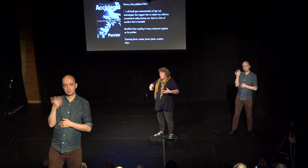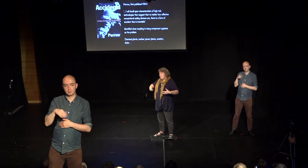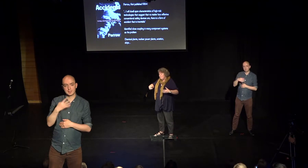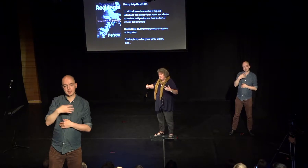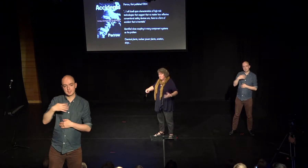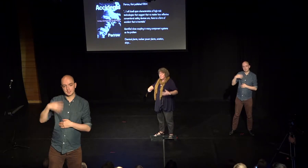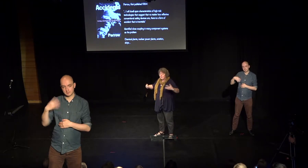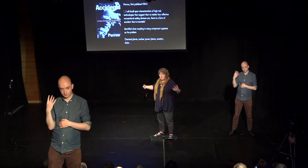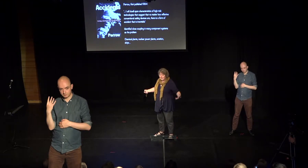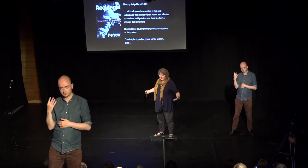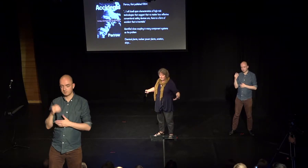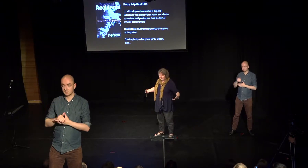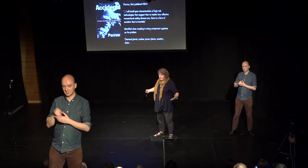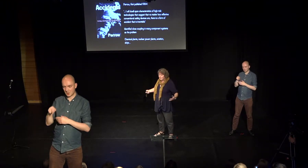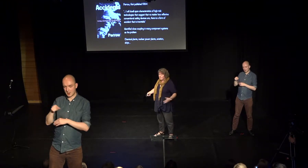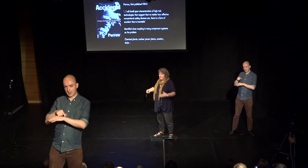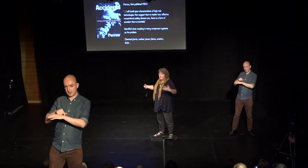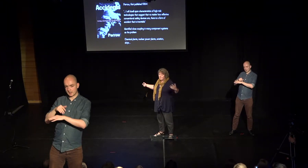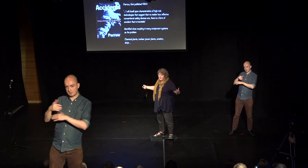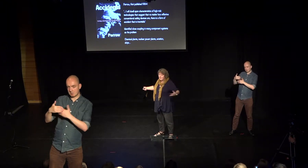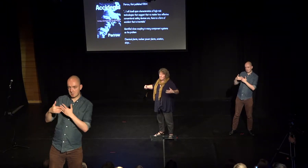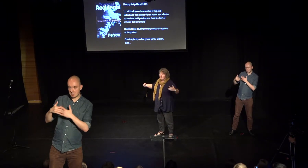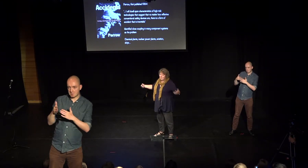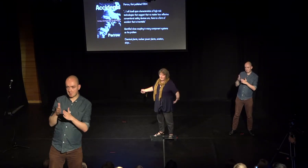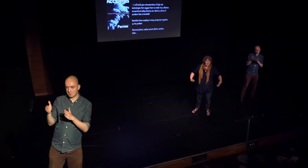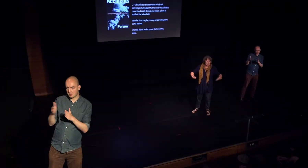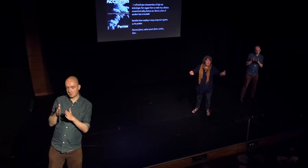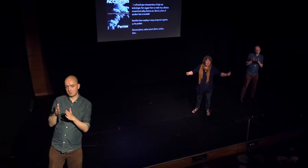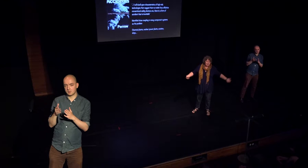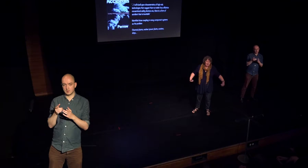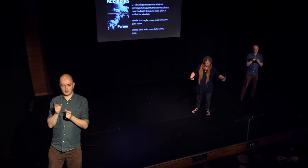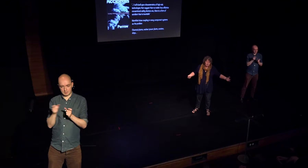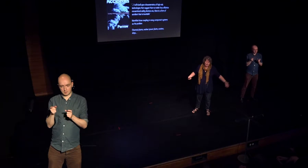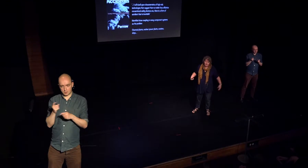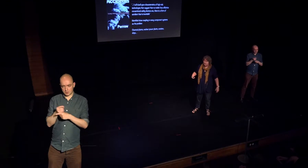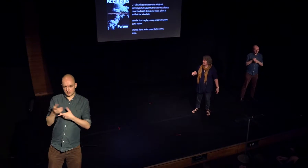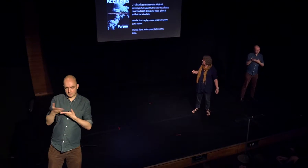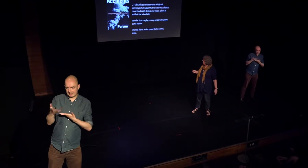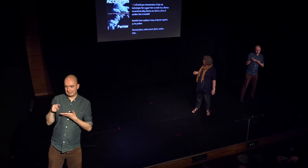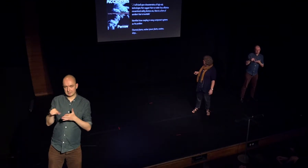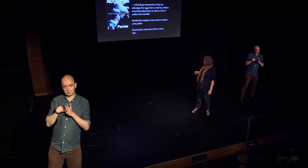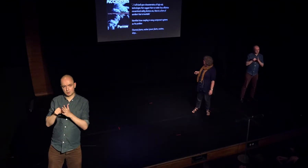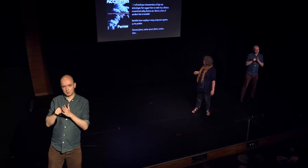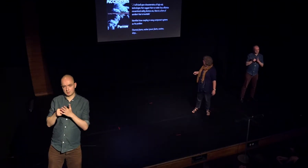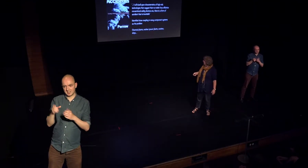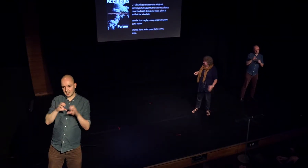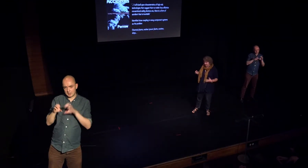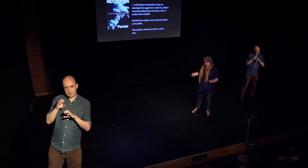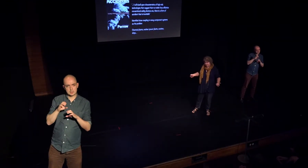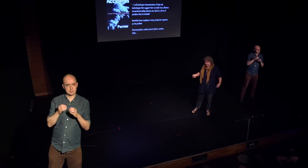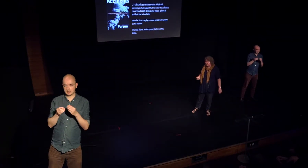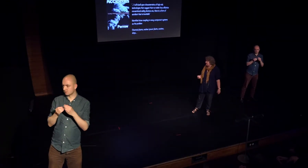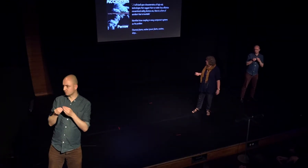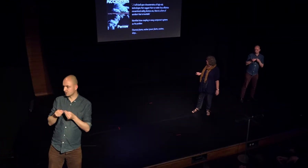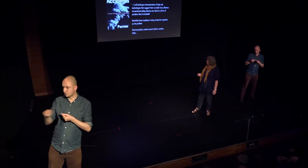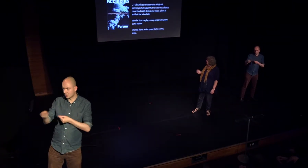is when people started to have these big plants and having big, complicated shipping, transport, aviation, these kinds of things. And he